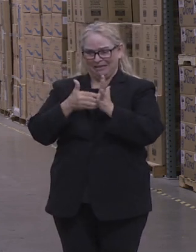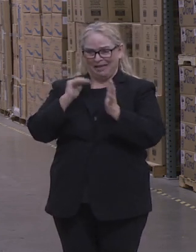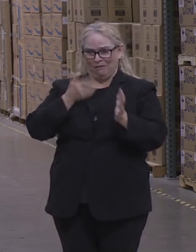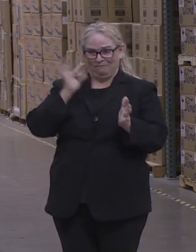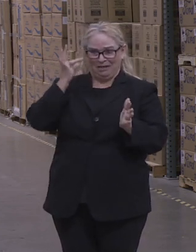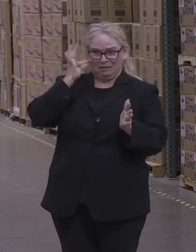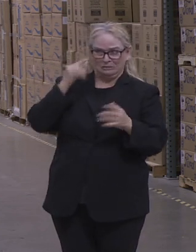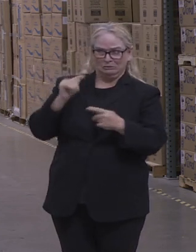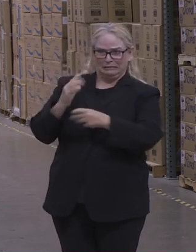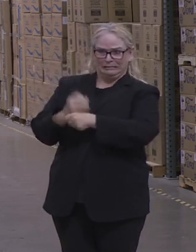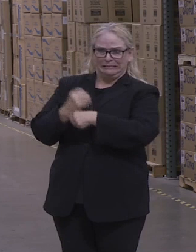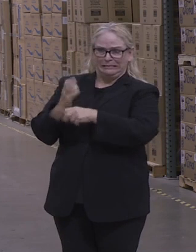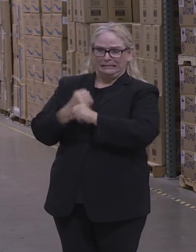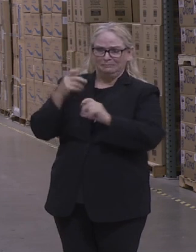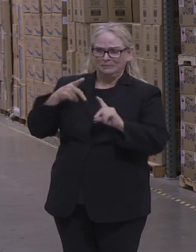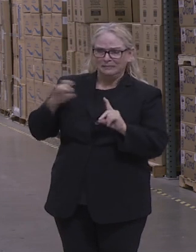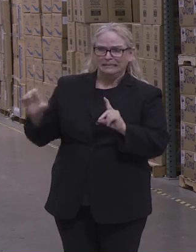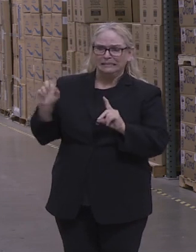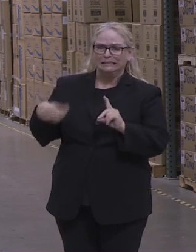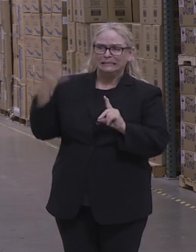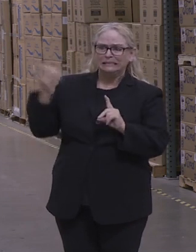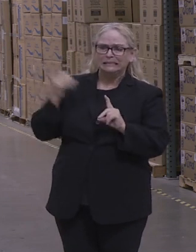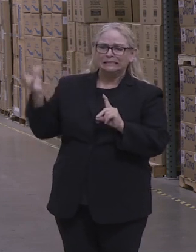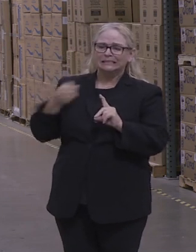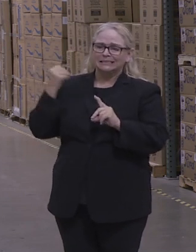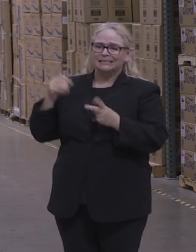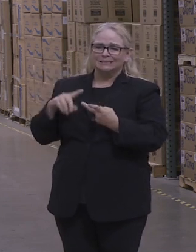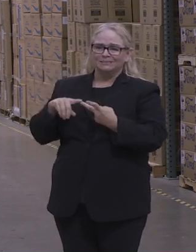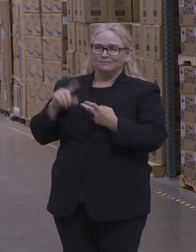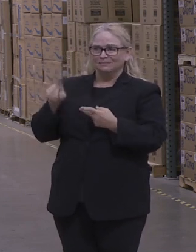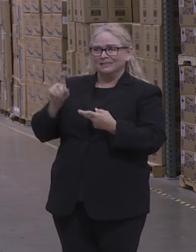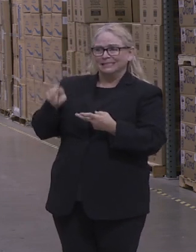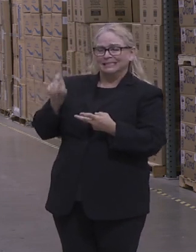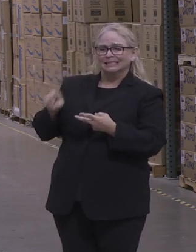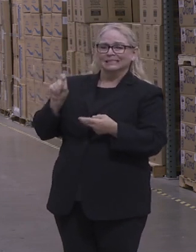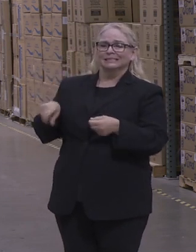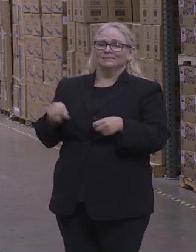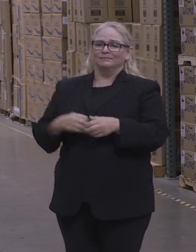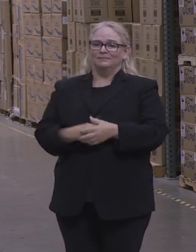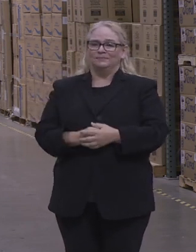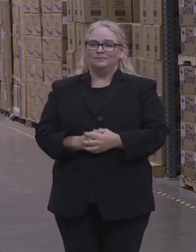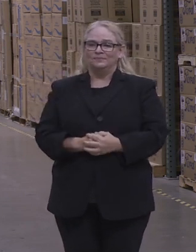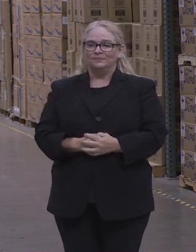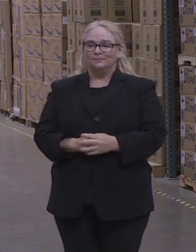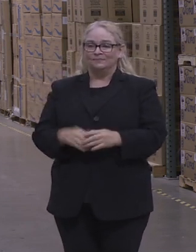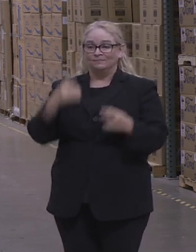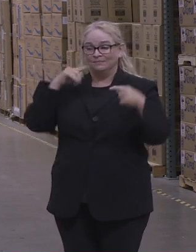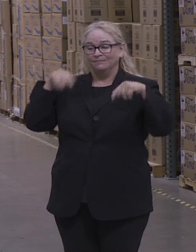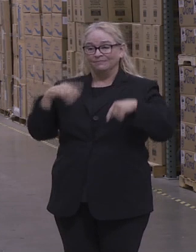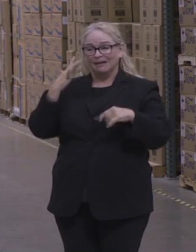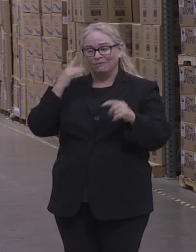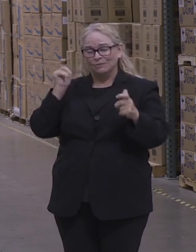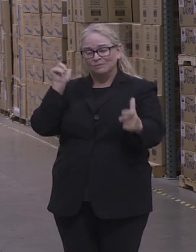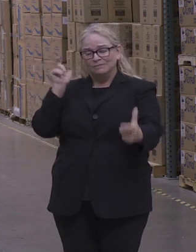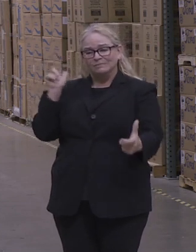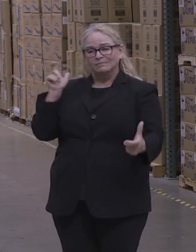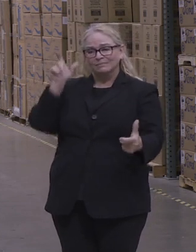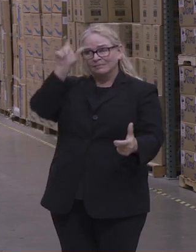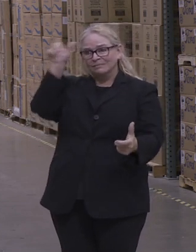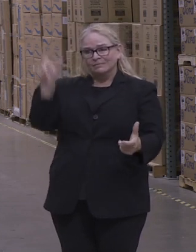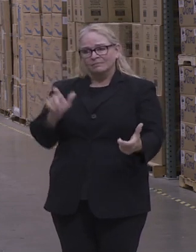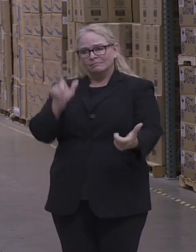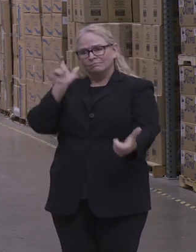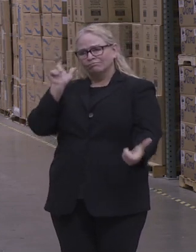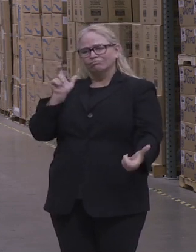of getting adequate supplies of PPE. Because of the size of the state of California, again, size of 21